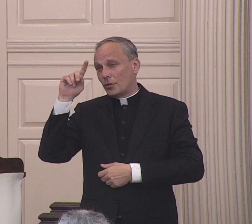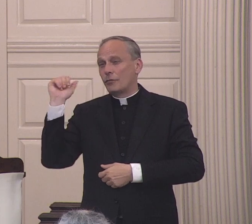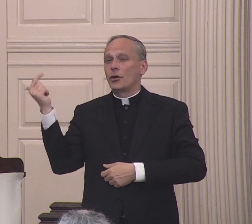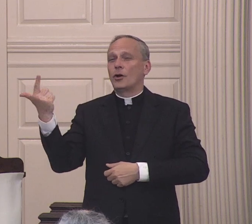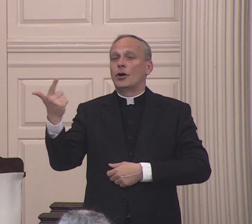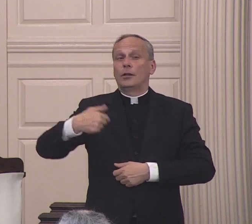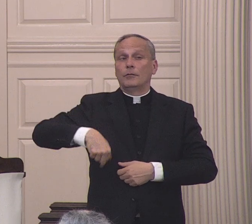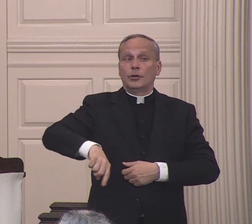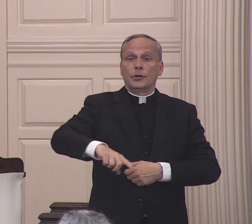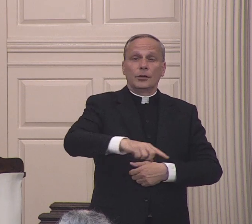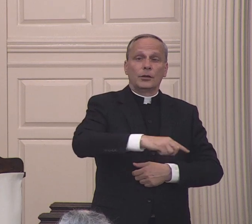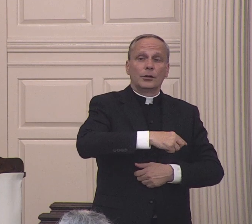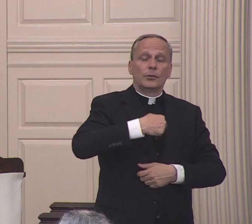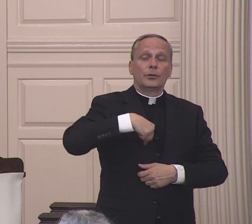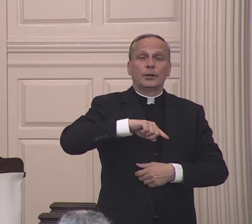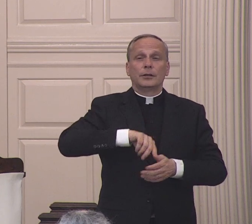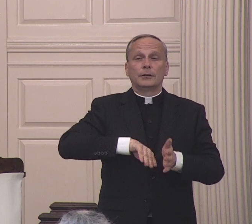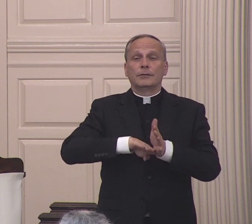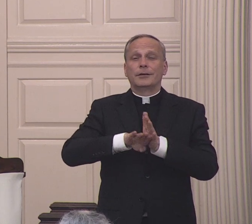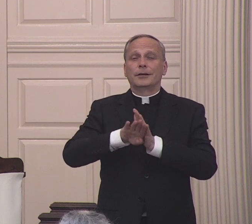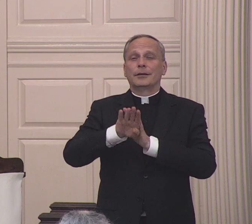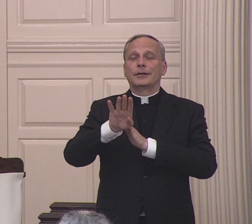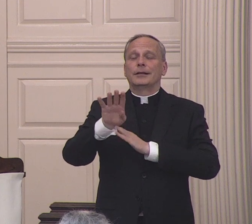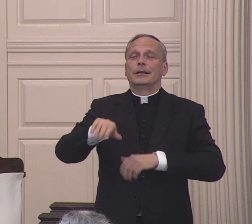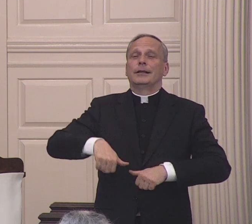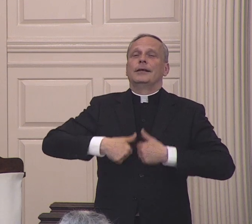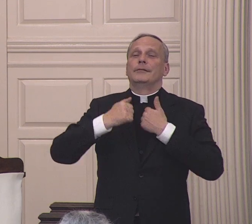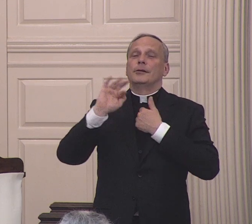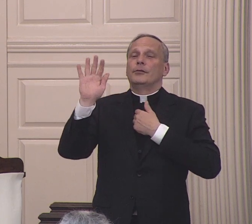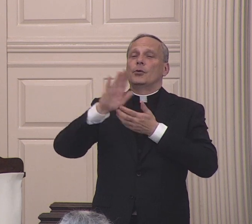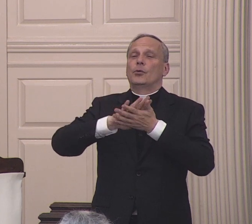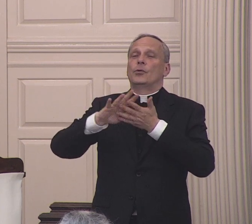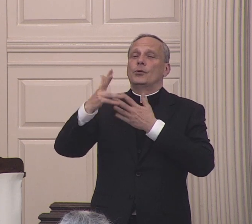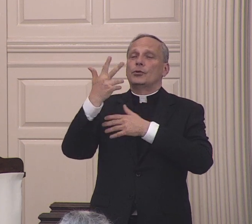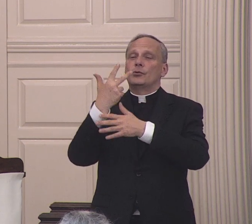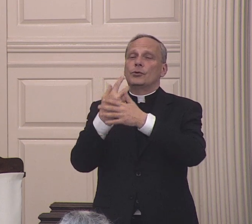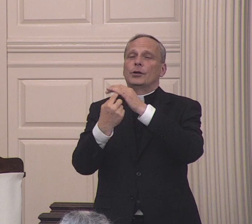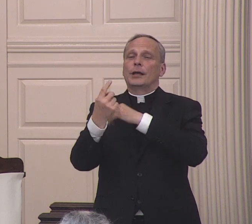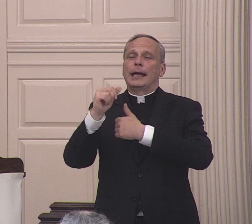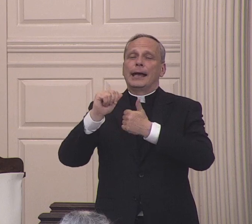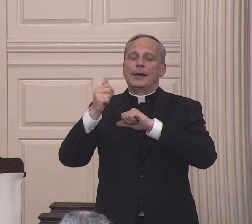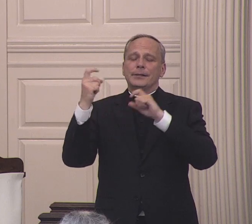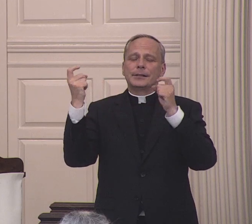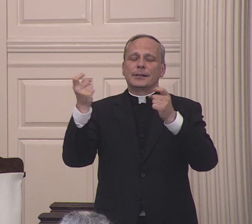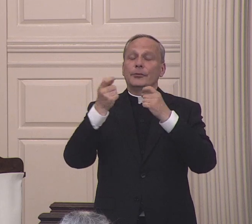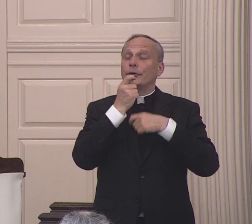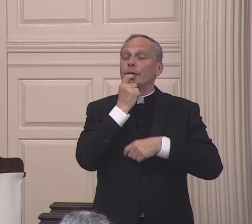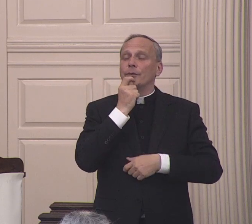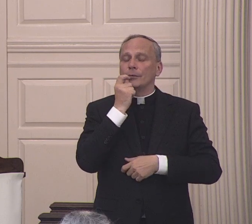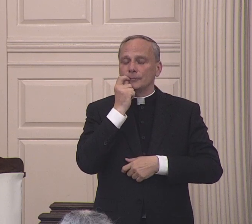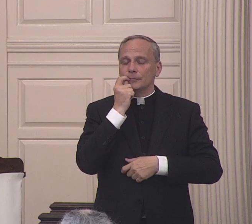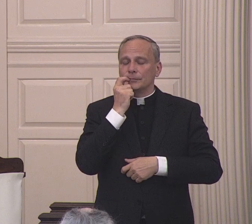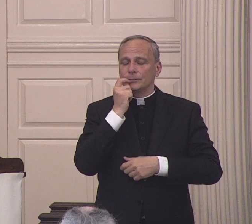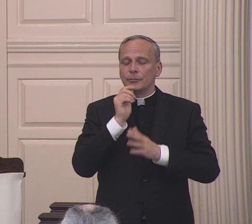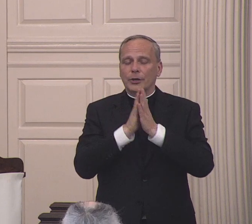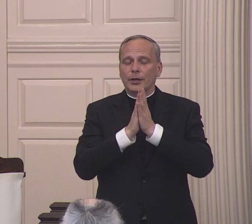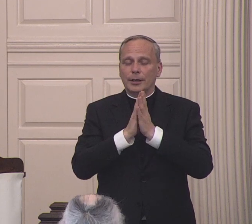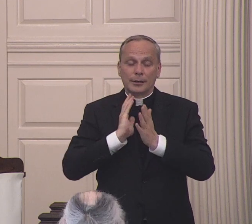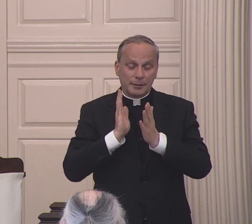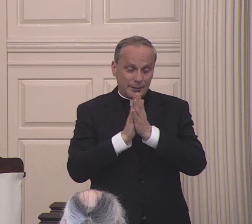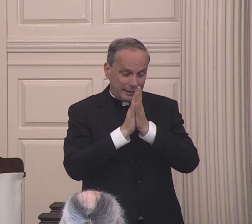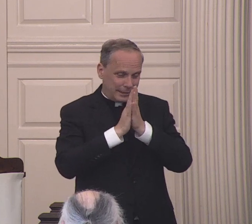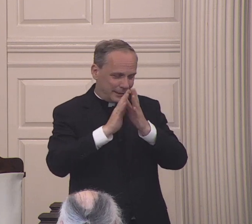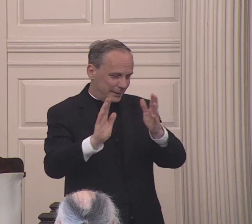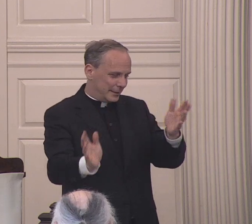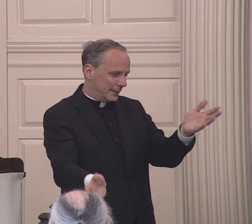For all of us, that we will grow in the life of the Holy Trinity by our celebration of the Eucharist. We pray to the